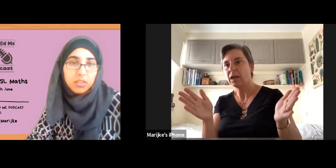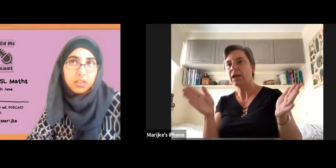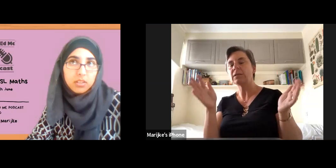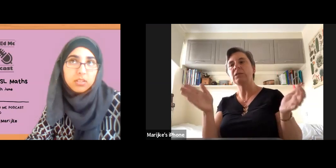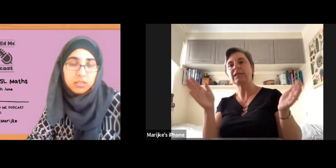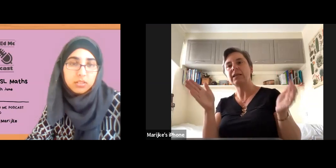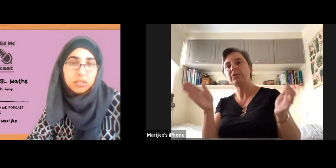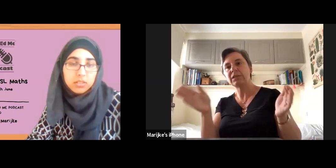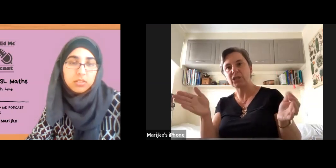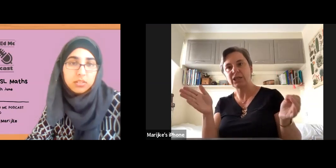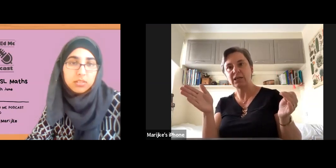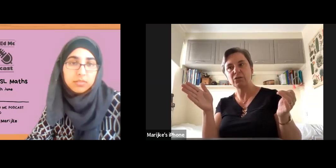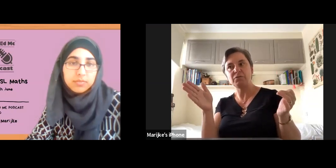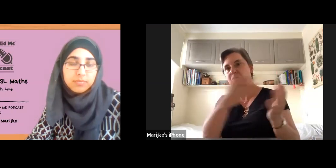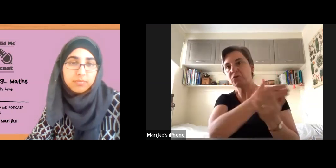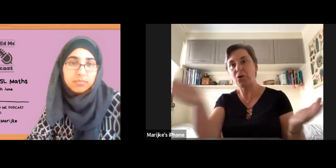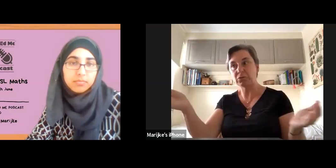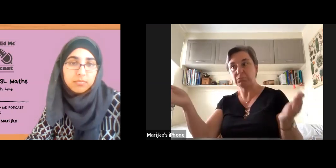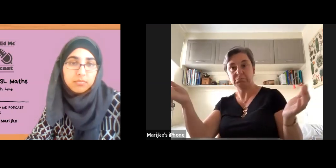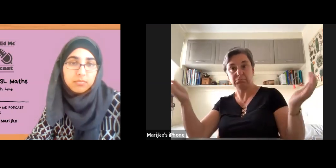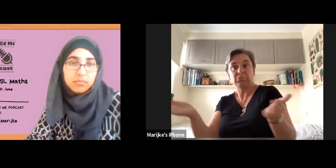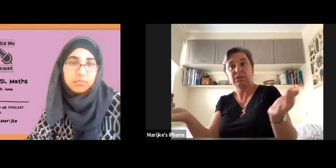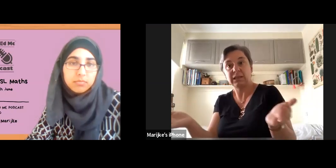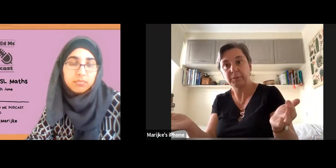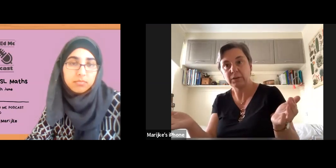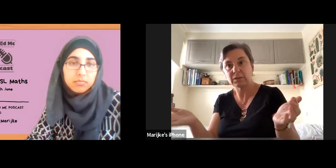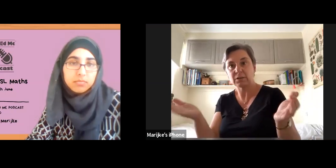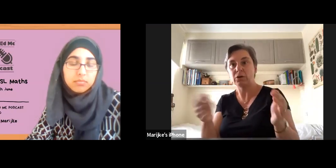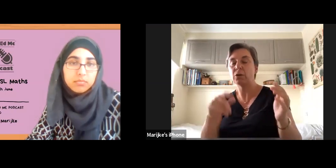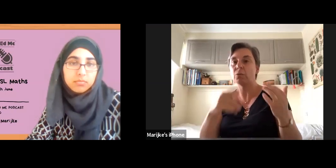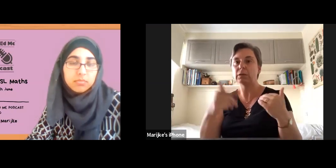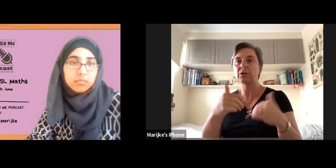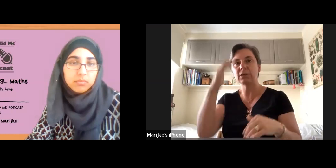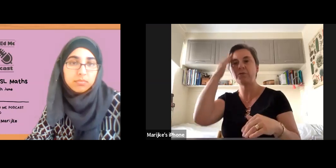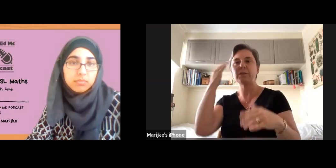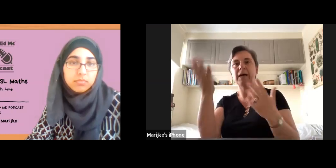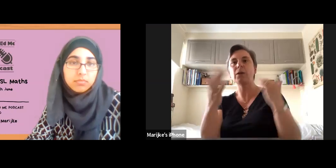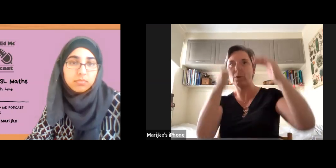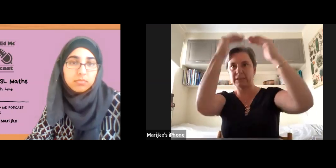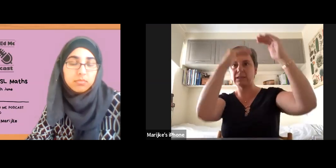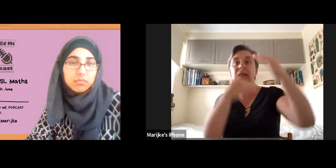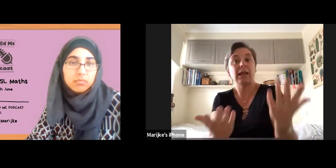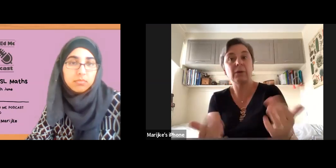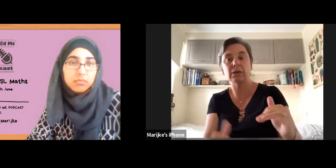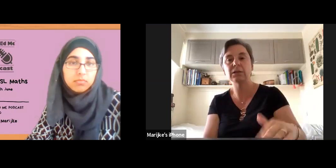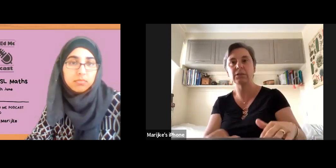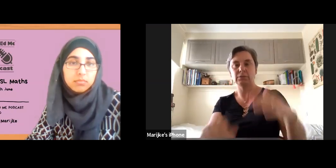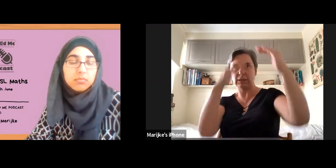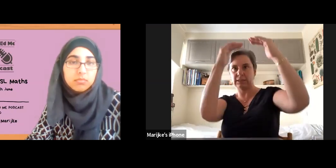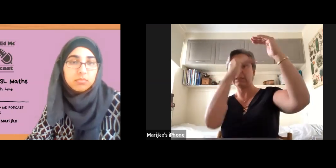As long as at the end of the 6 years you've taught the syllabus, or because obviously by law it's still like with us, it's still